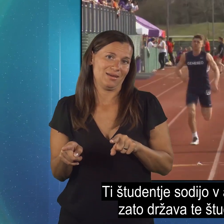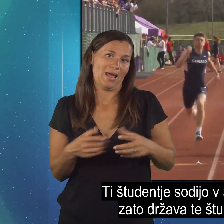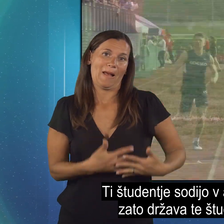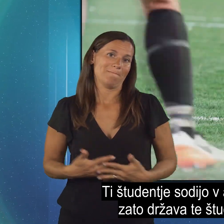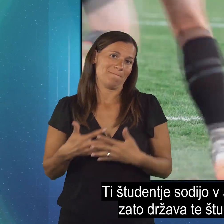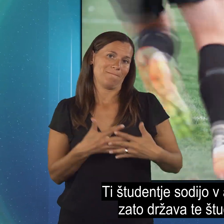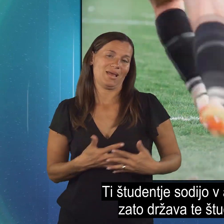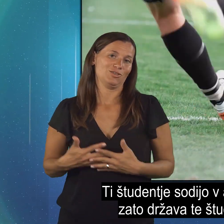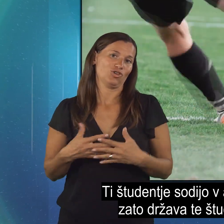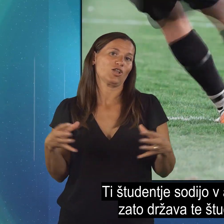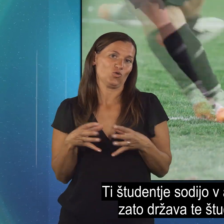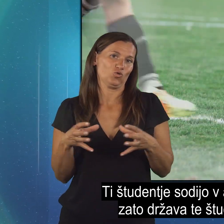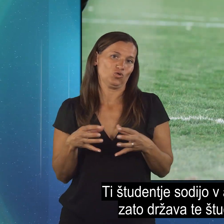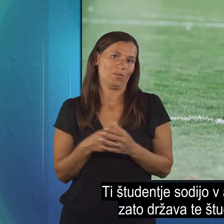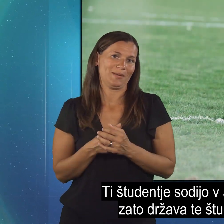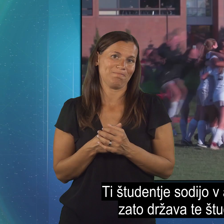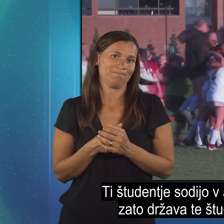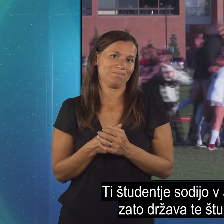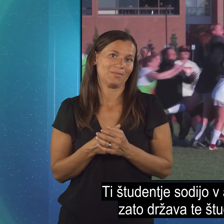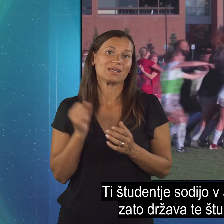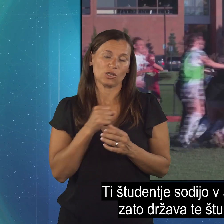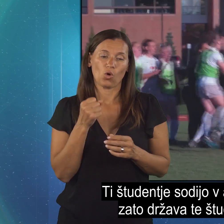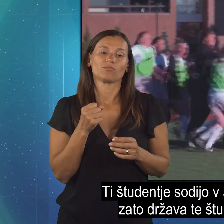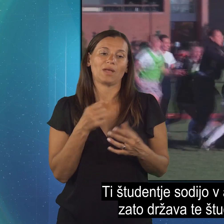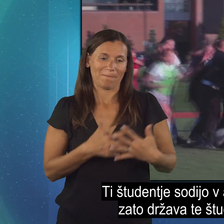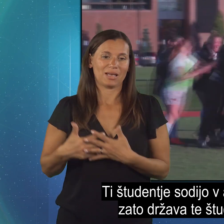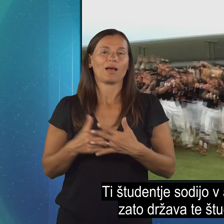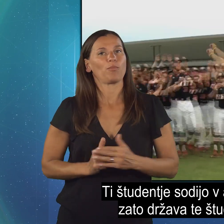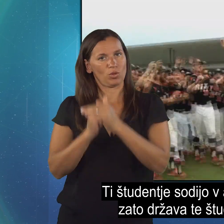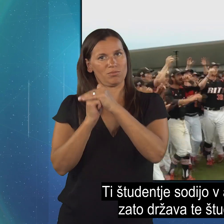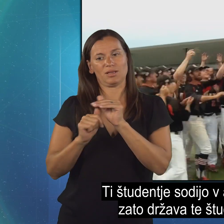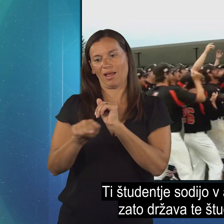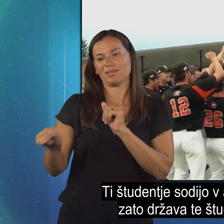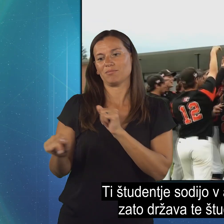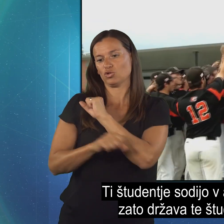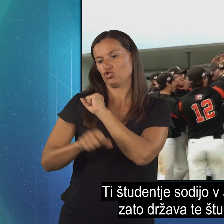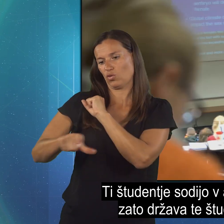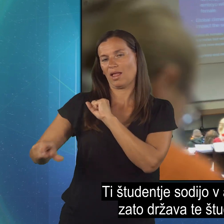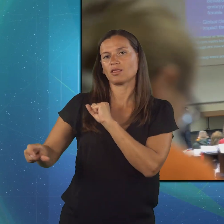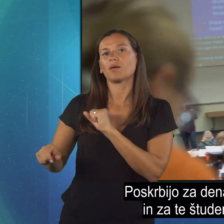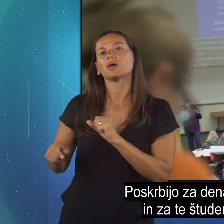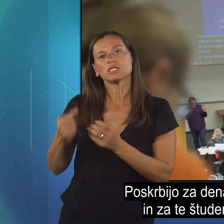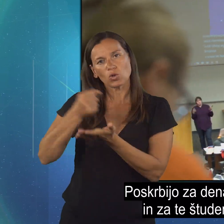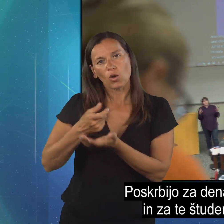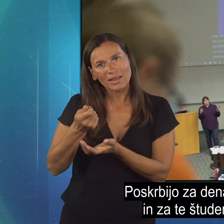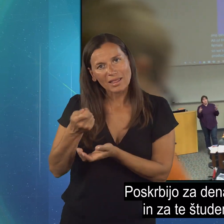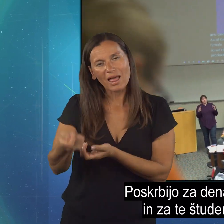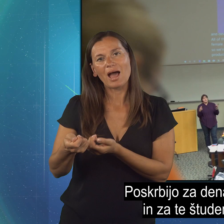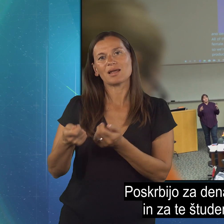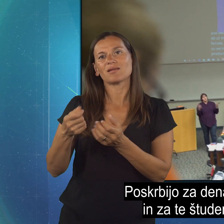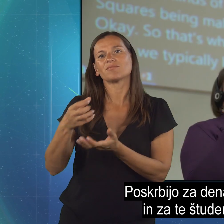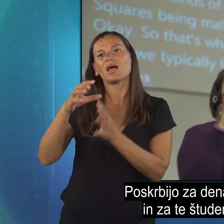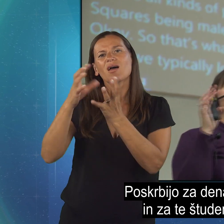part of the American society. So the states support those students. They provide money and